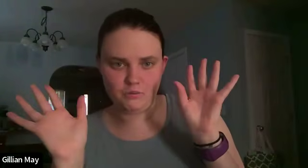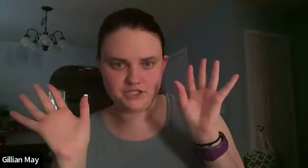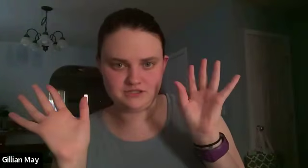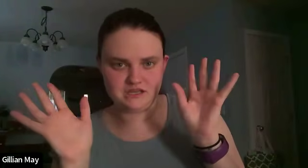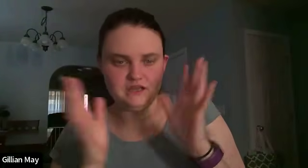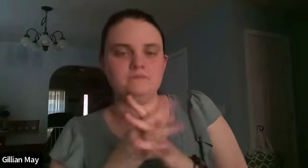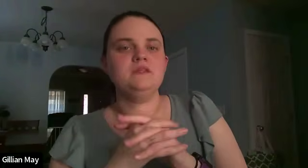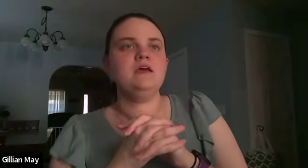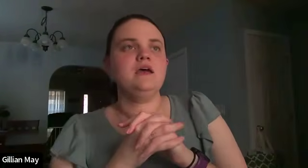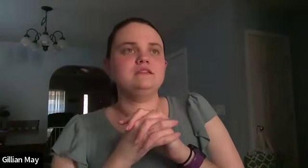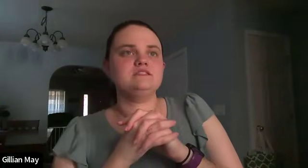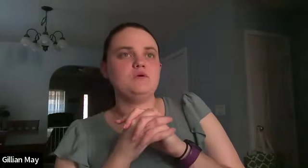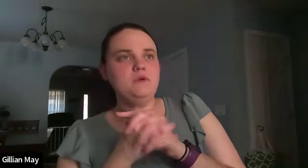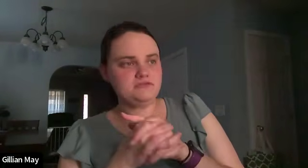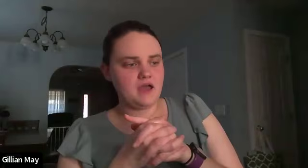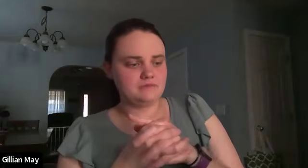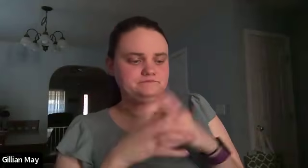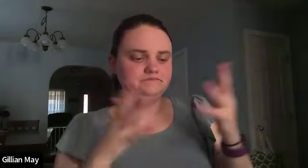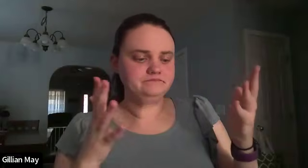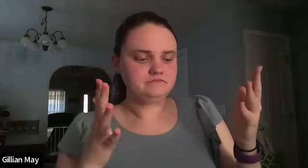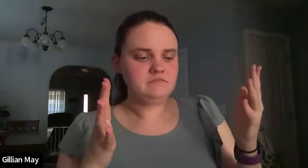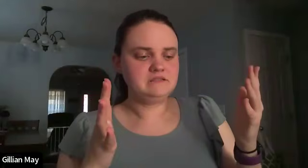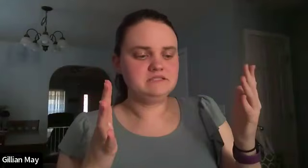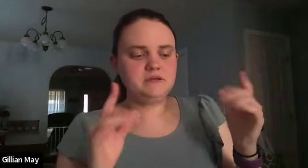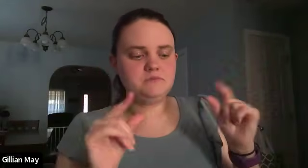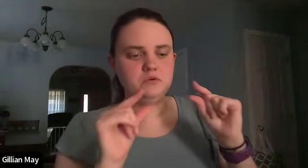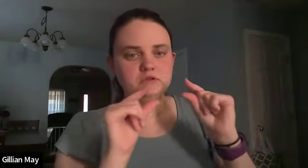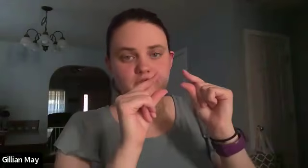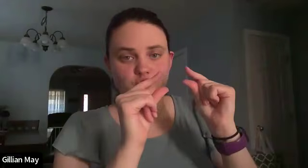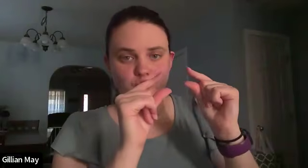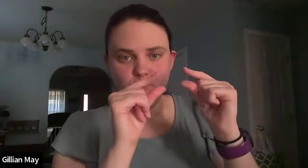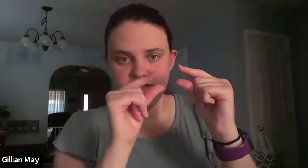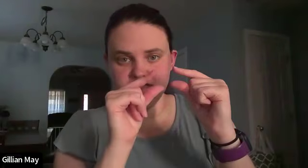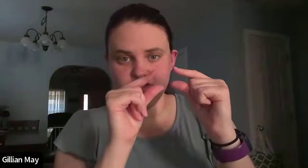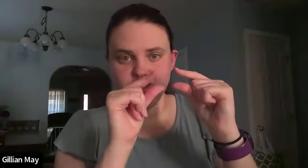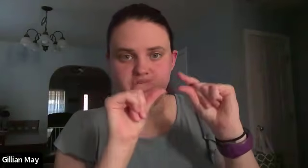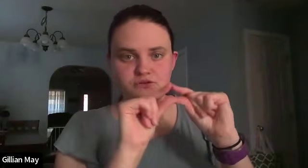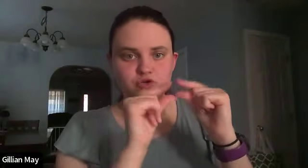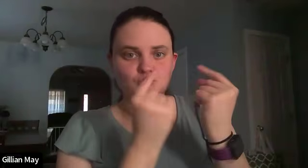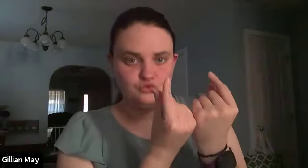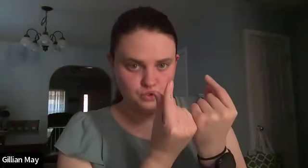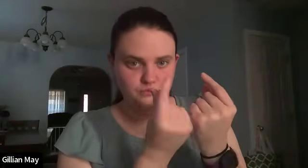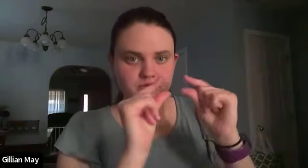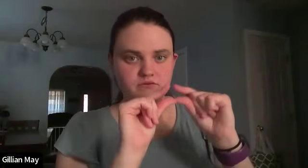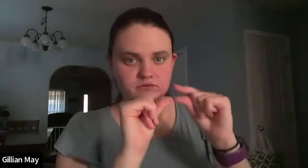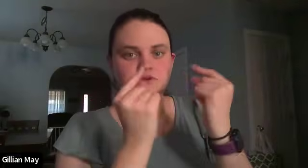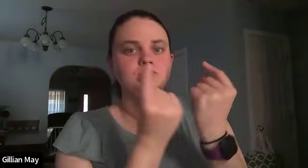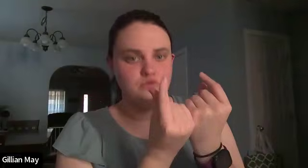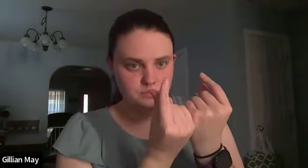on what you're saying. And so with that, some people will like for group, it's the G, group,